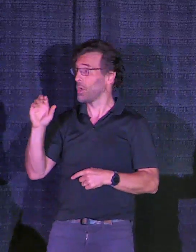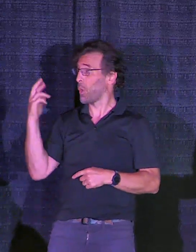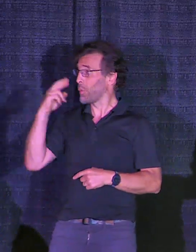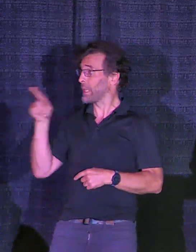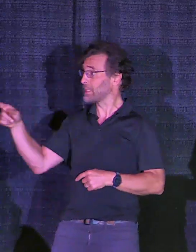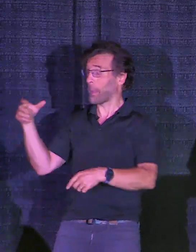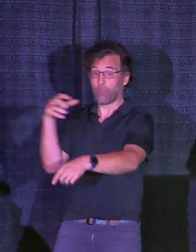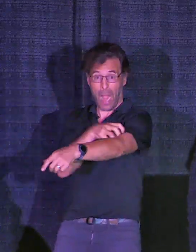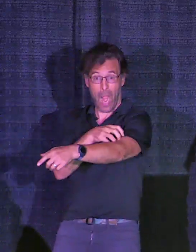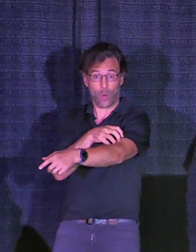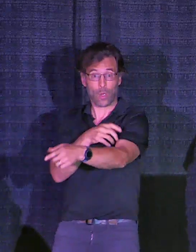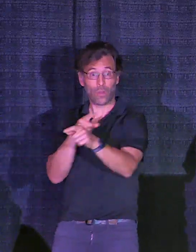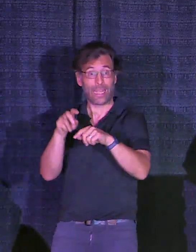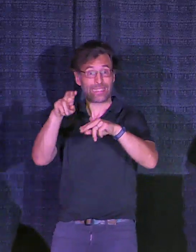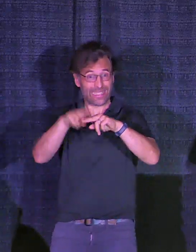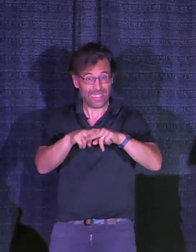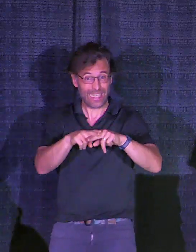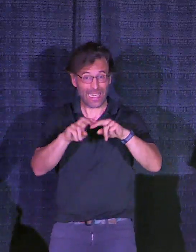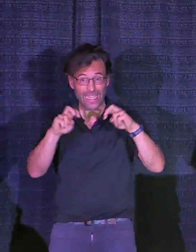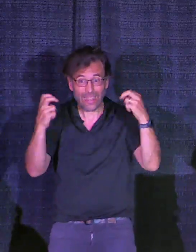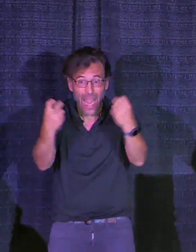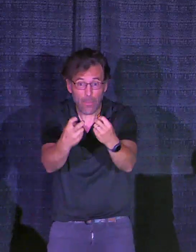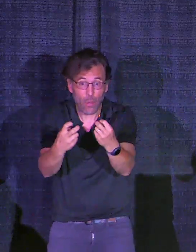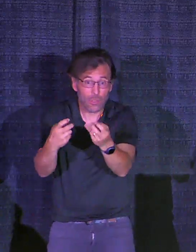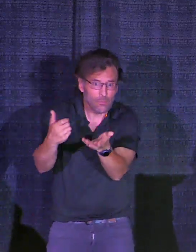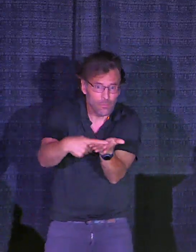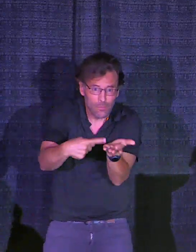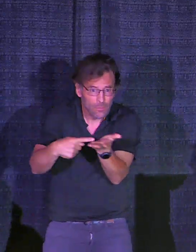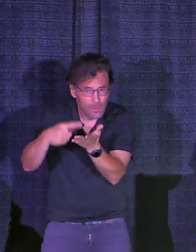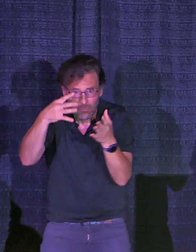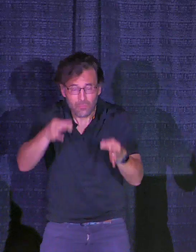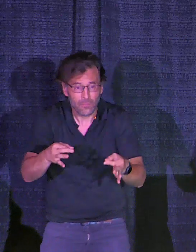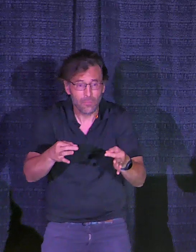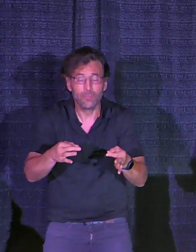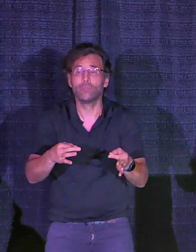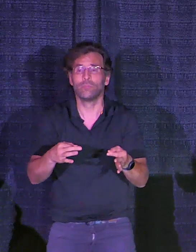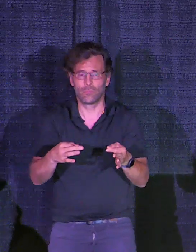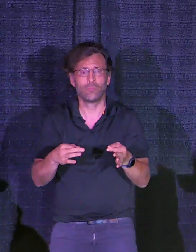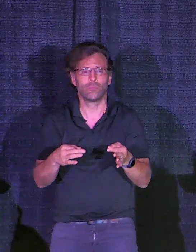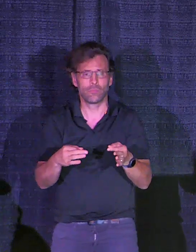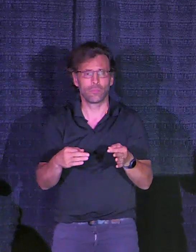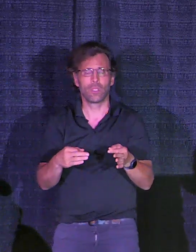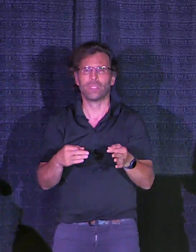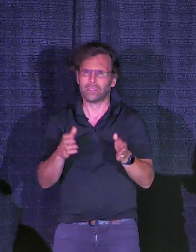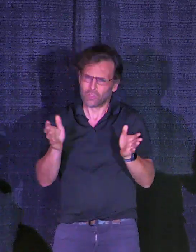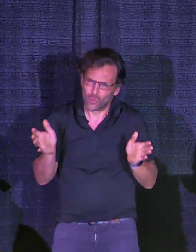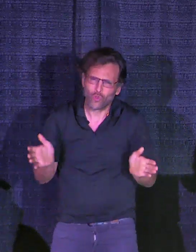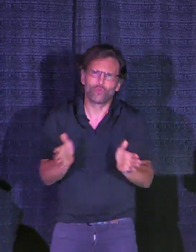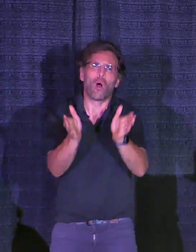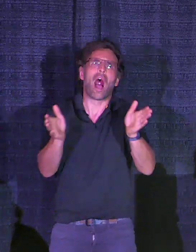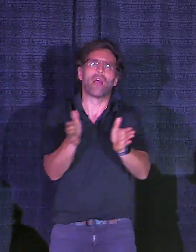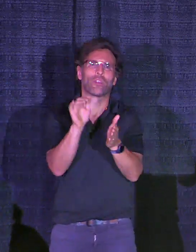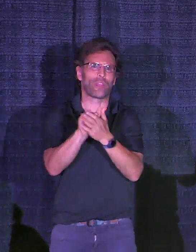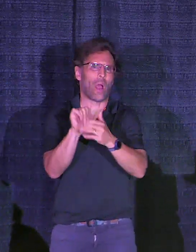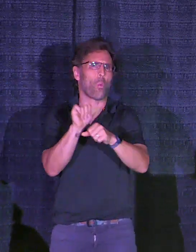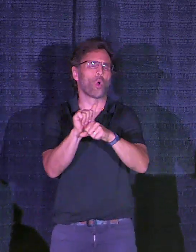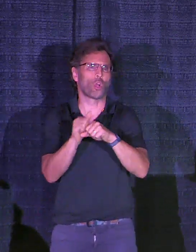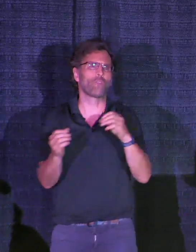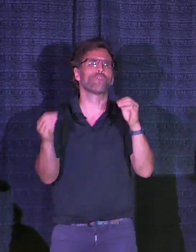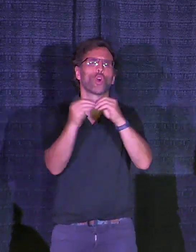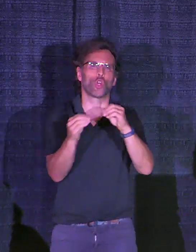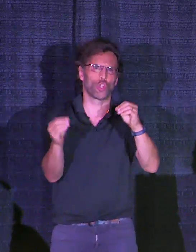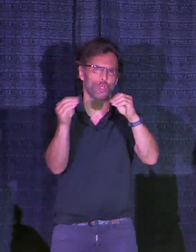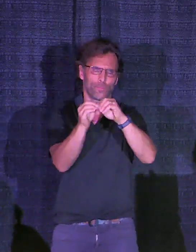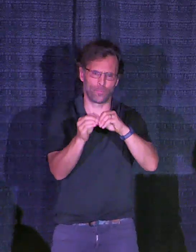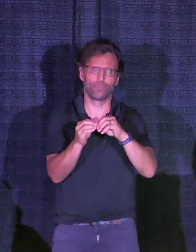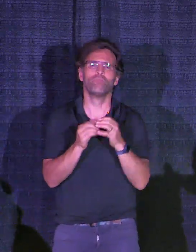they have when they're sitting at the tables, and really, you know, driving that work further and